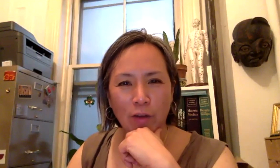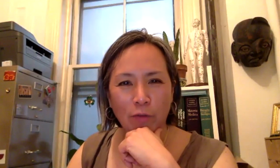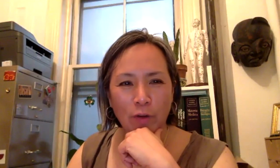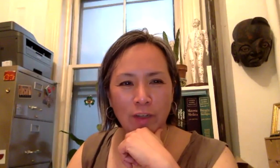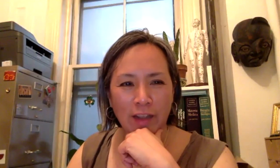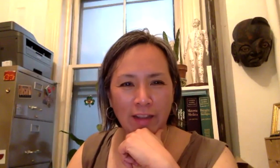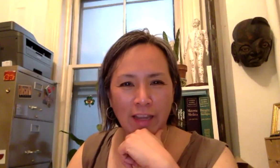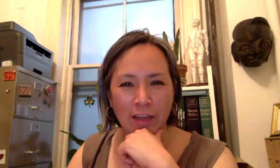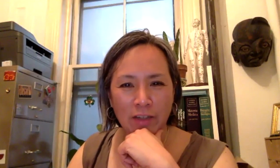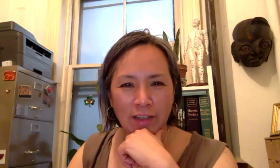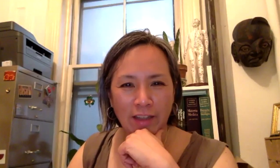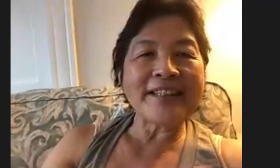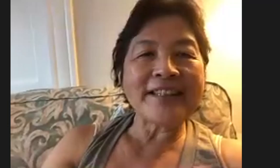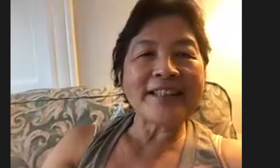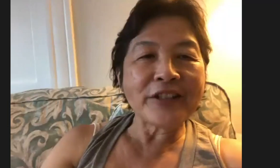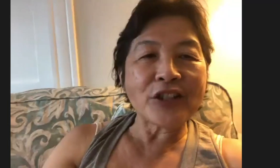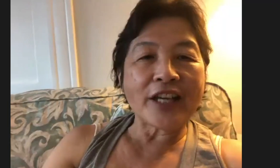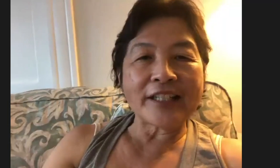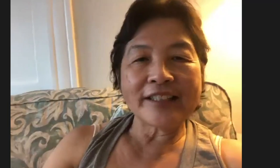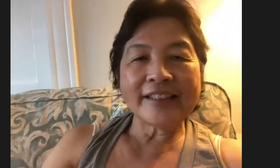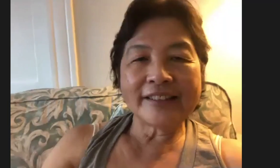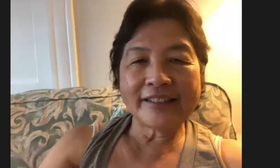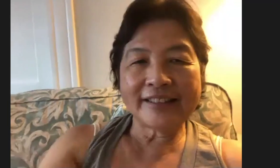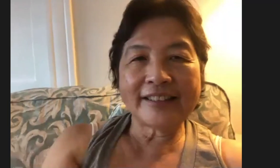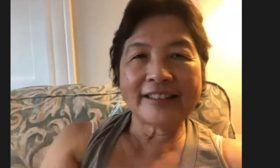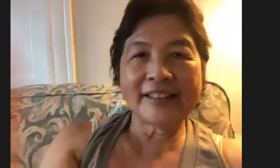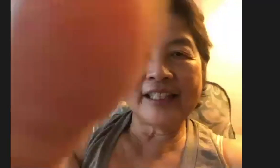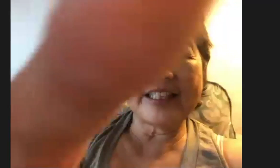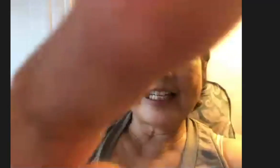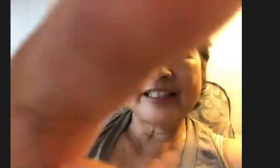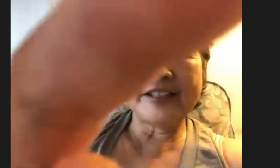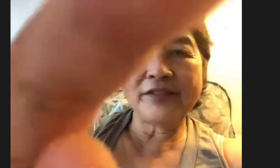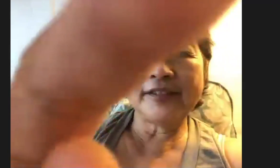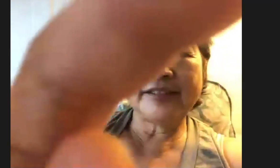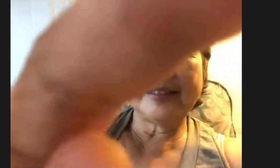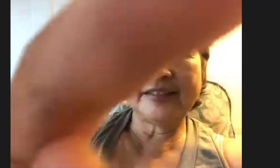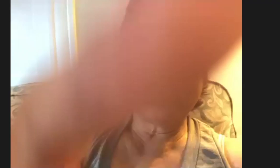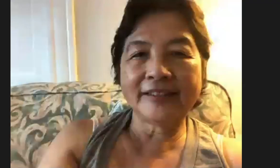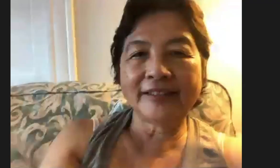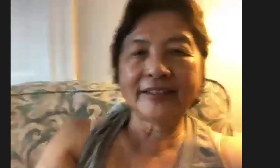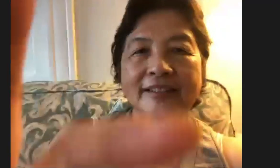We'll have to meet. I look forward to that. Thank you. Thank you, Donna. Take care. Okay, I leave.